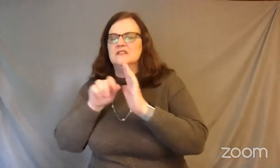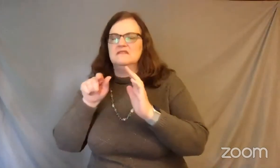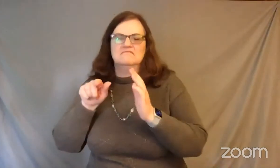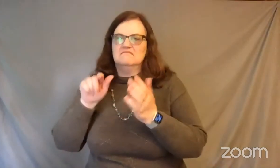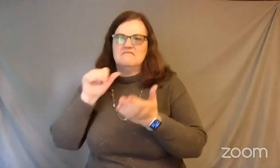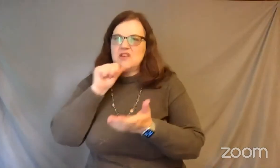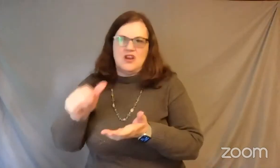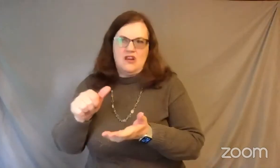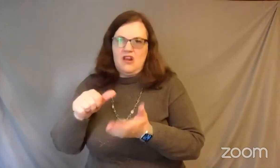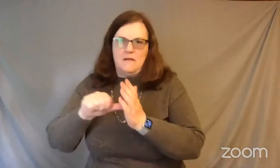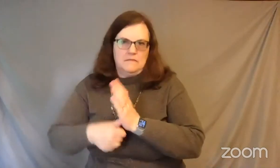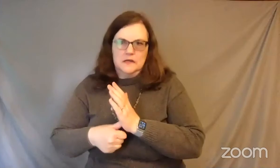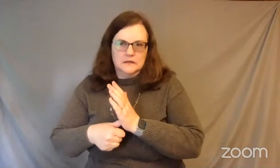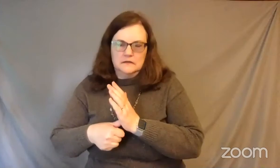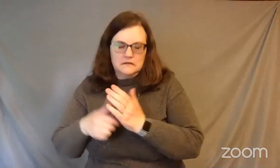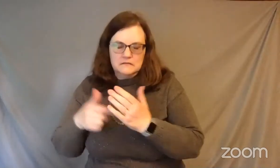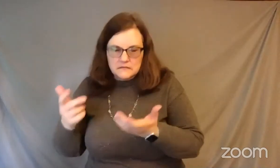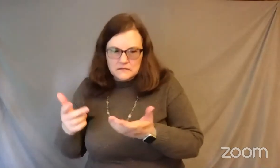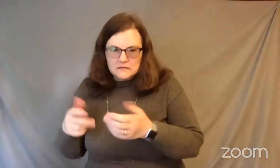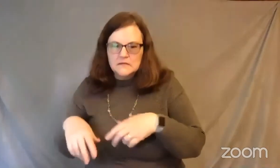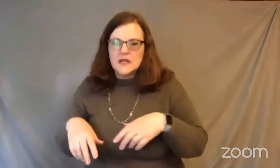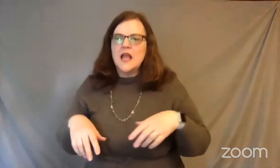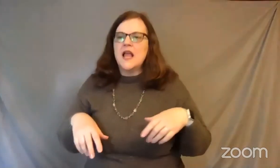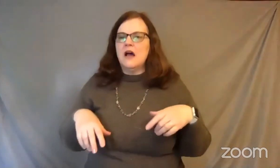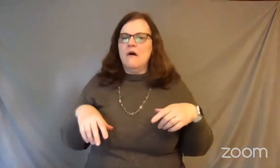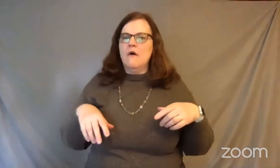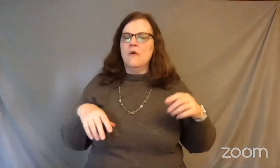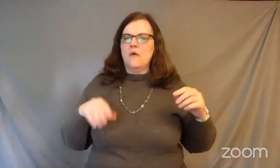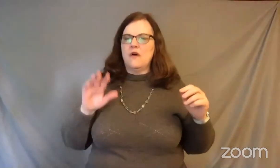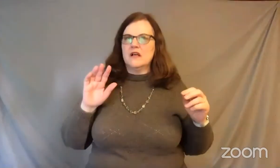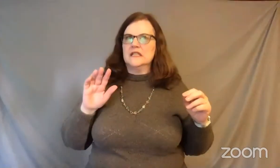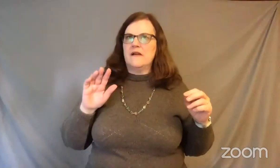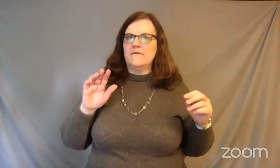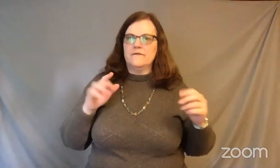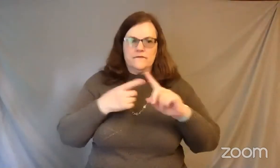previously, and that distinction can be made between marked and unmarked pronouns.